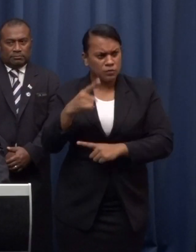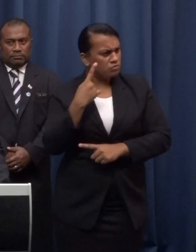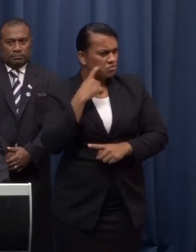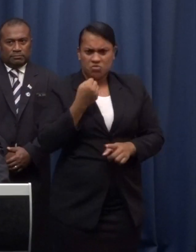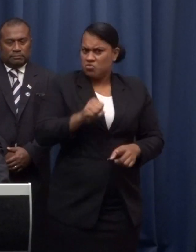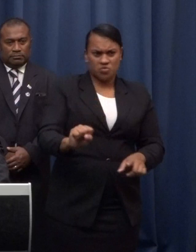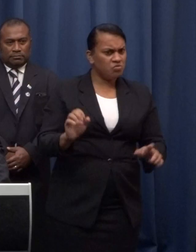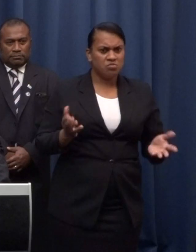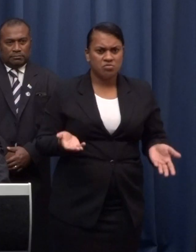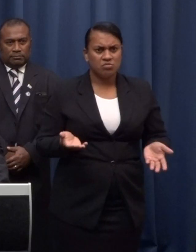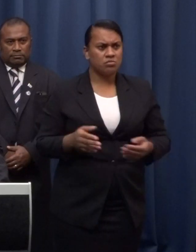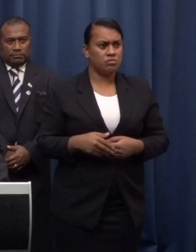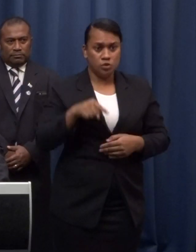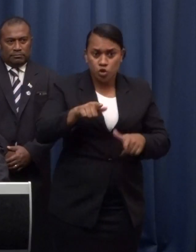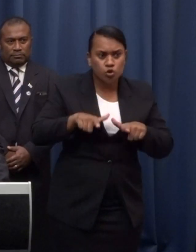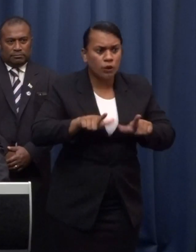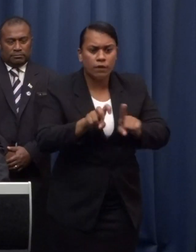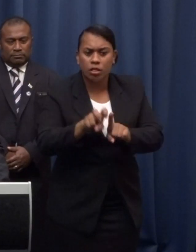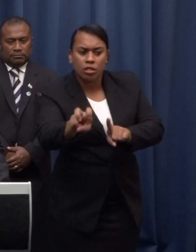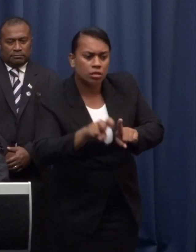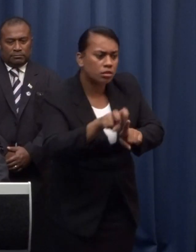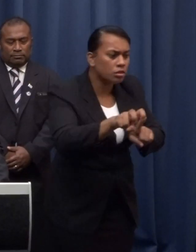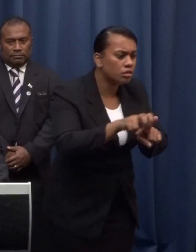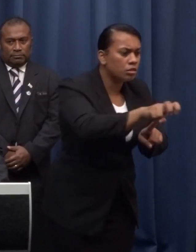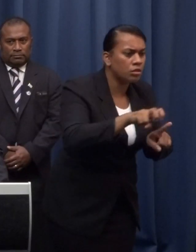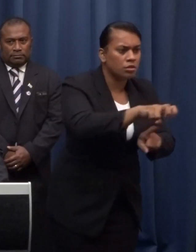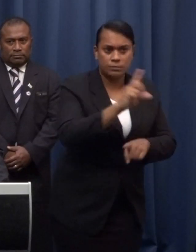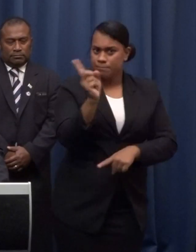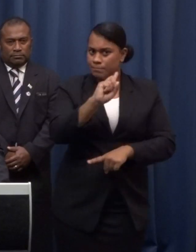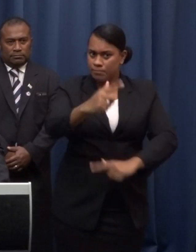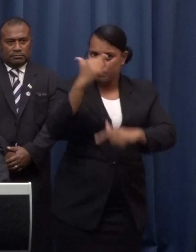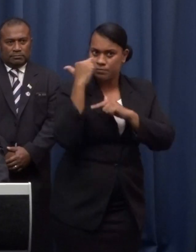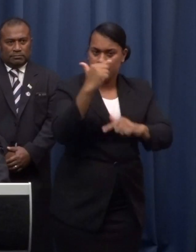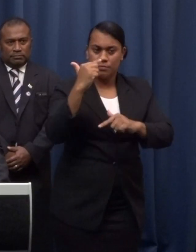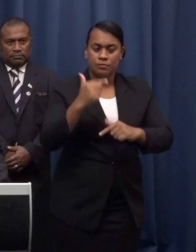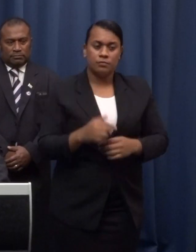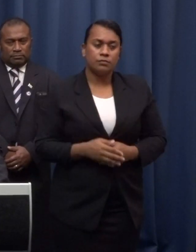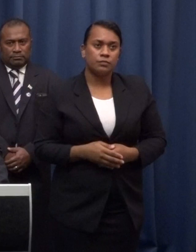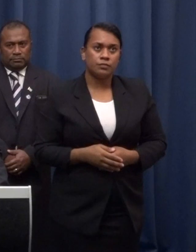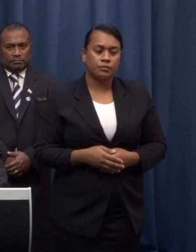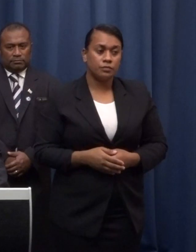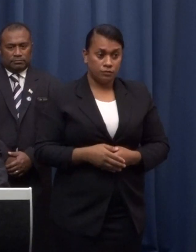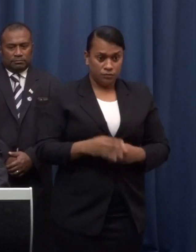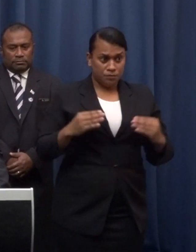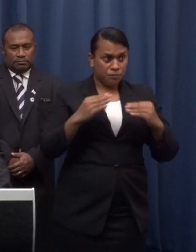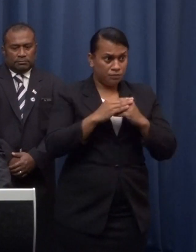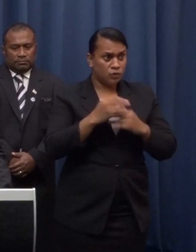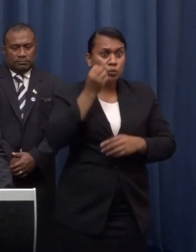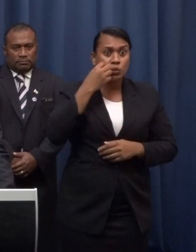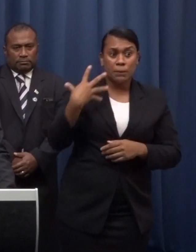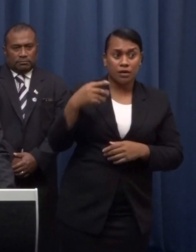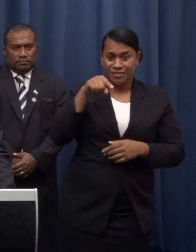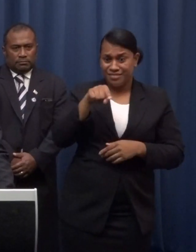and out of the confined area. However, banks, supermarkets, pharmacies and other essential